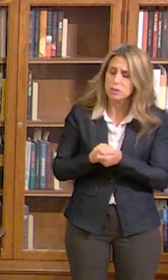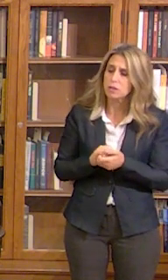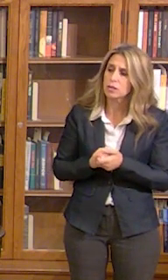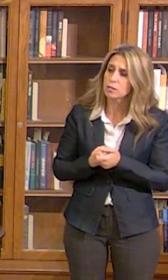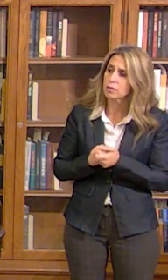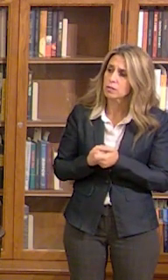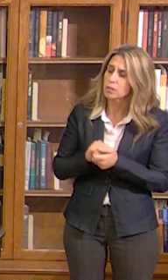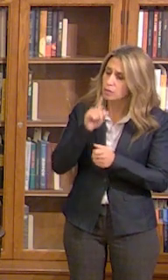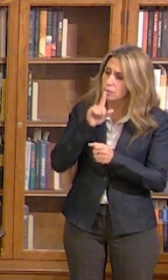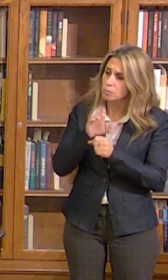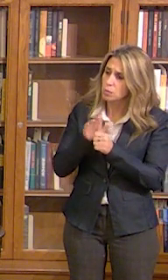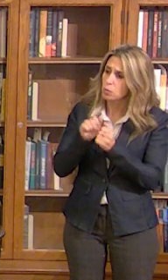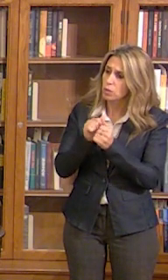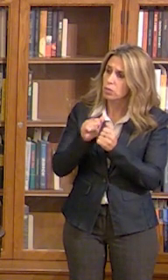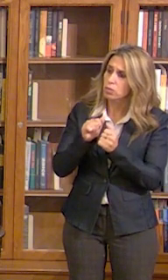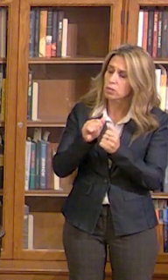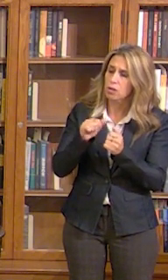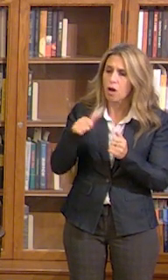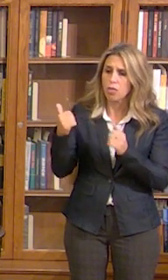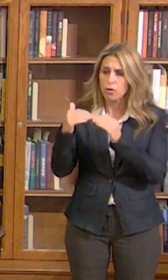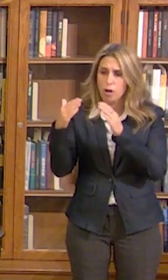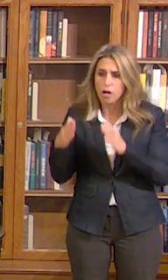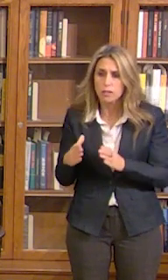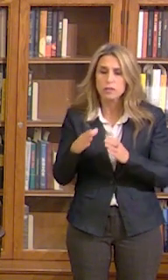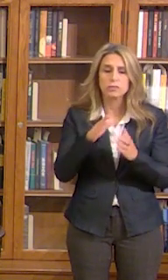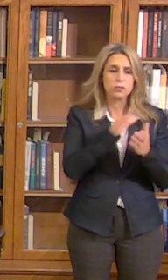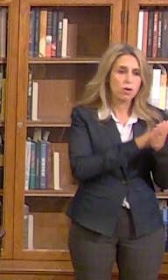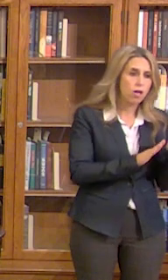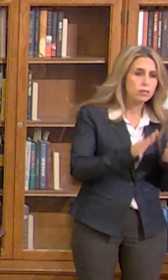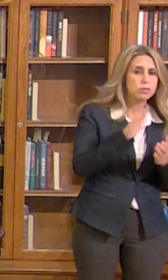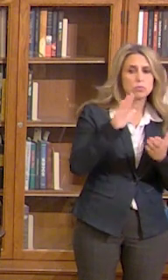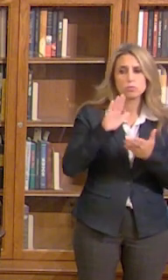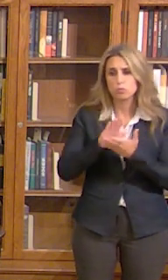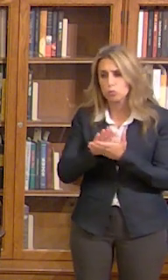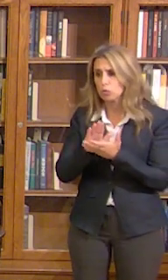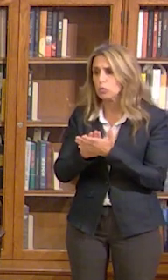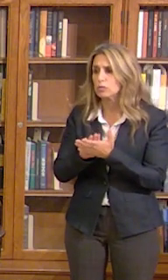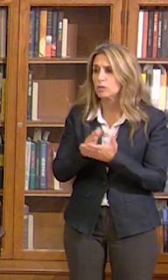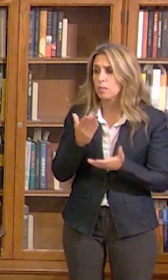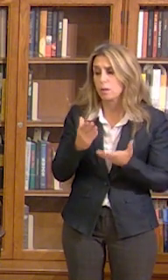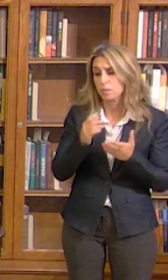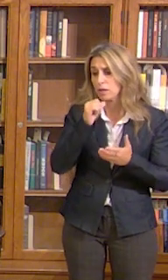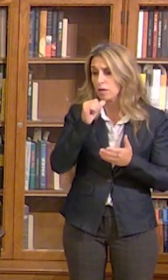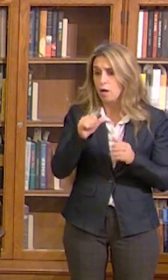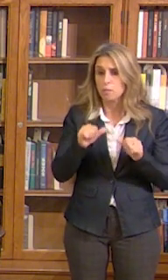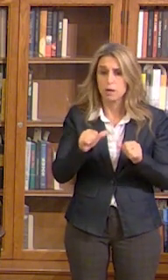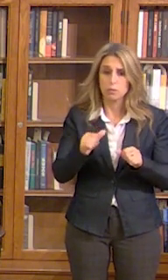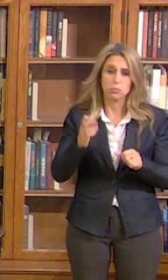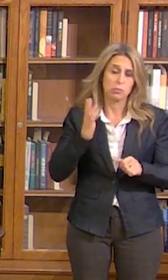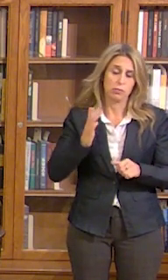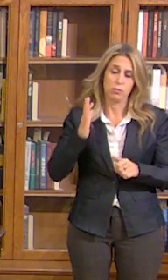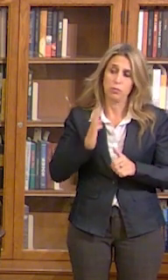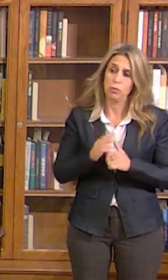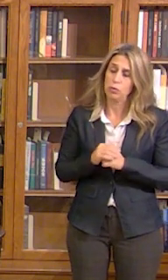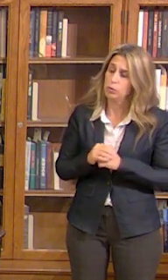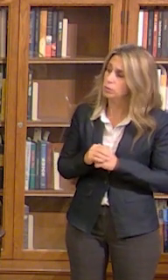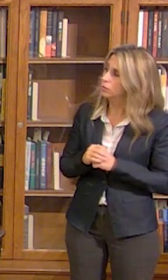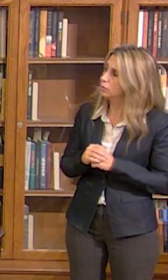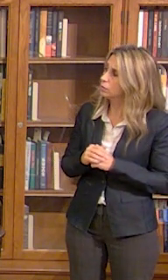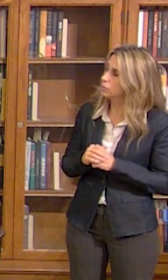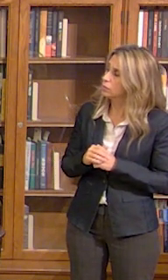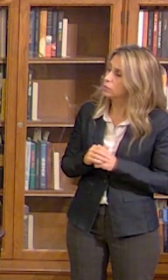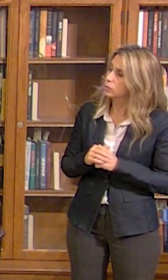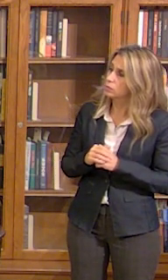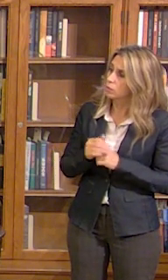connect with colleagues uh in other schools in ways that I have not been able to Prior um through very um